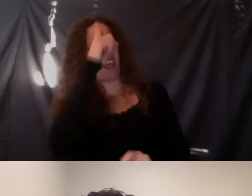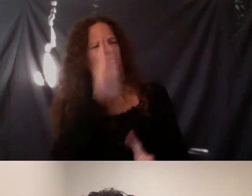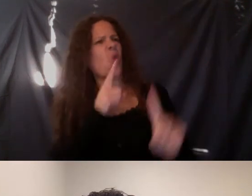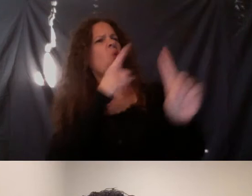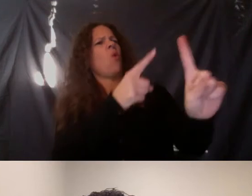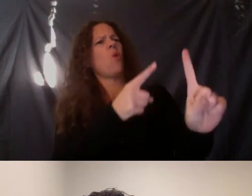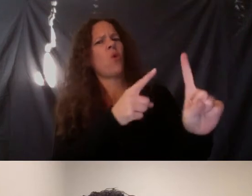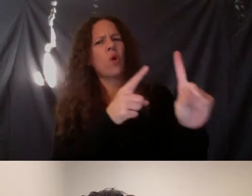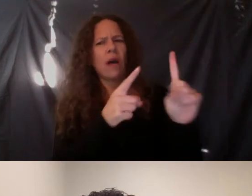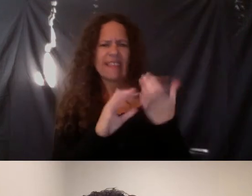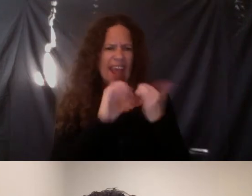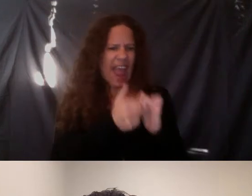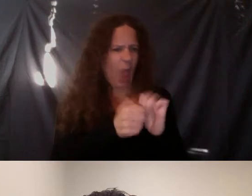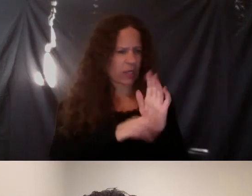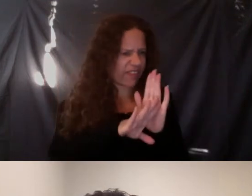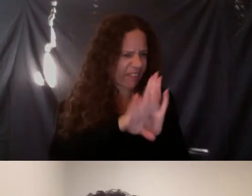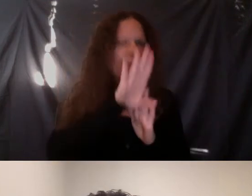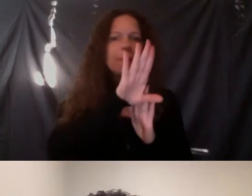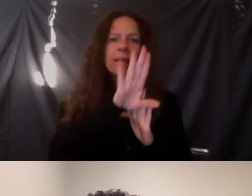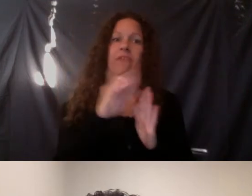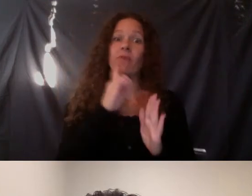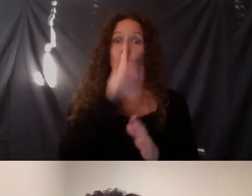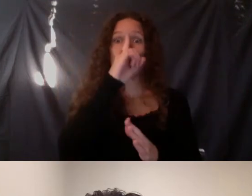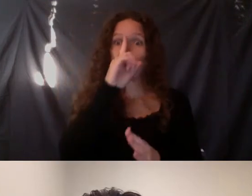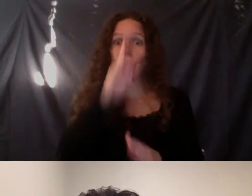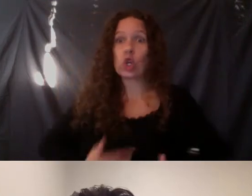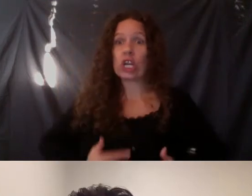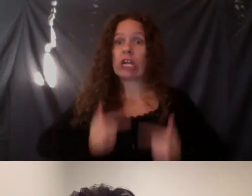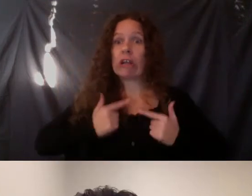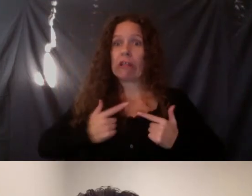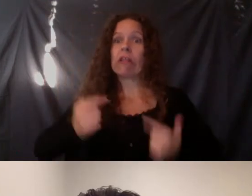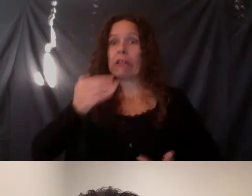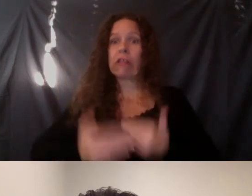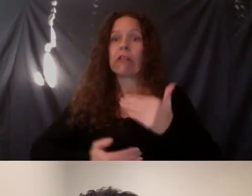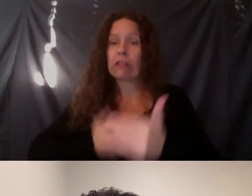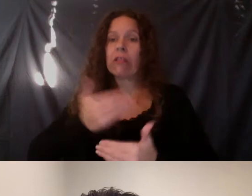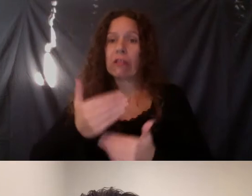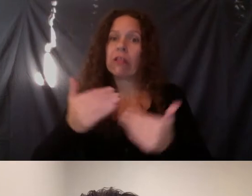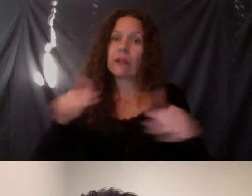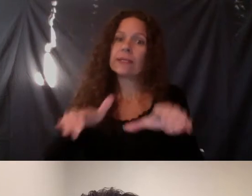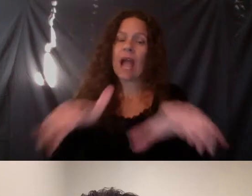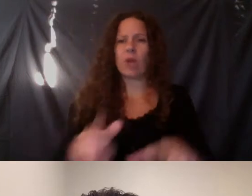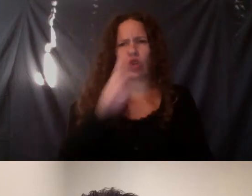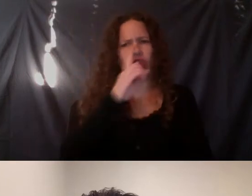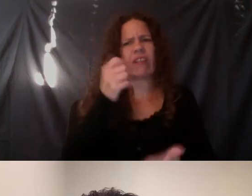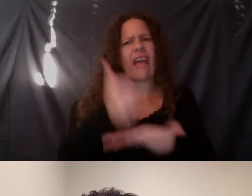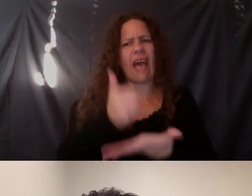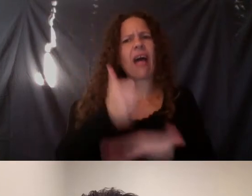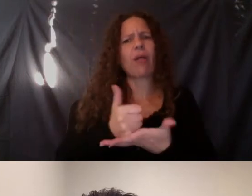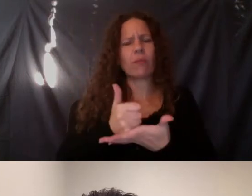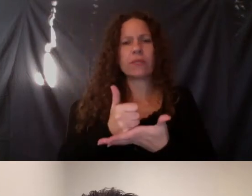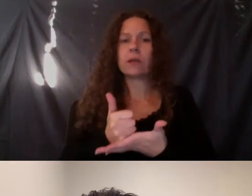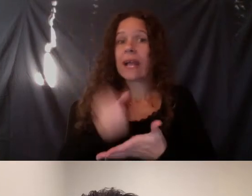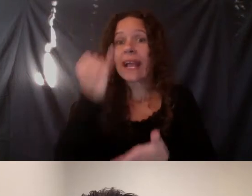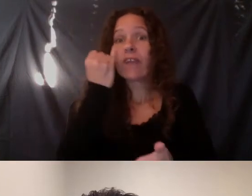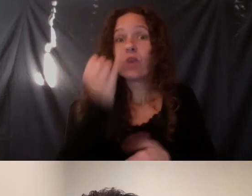things as they were developing in real time. It was really, really helpful. I mean, anytime you use